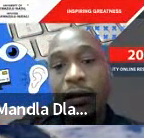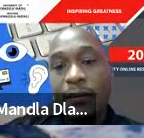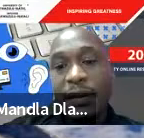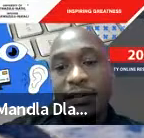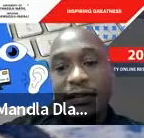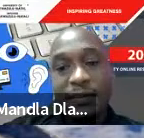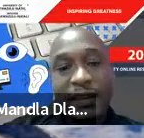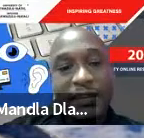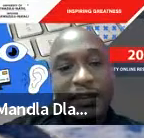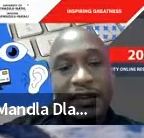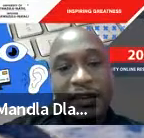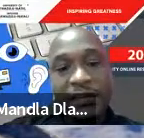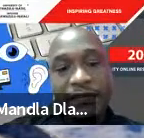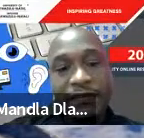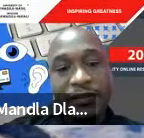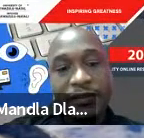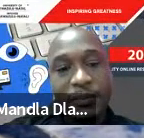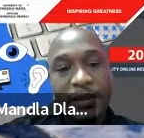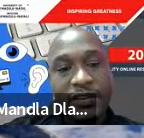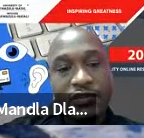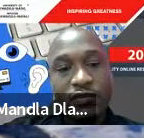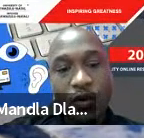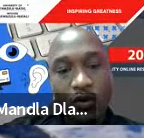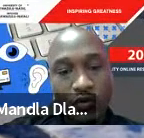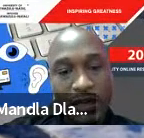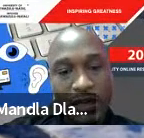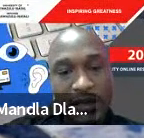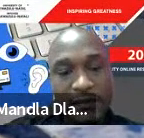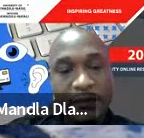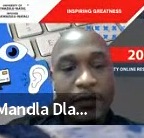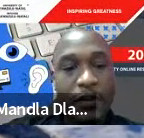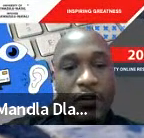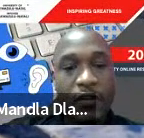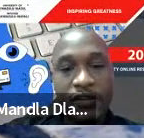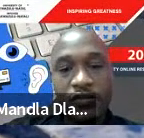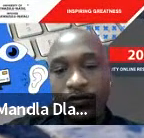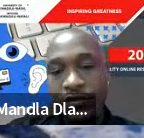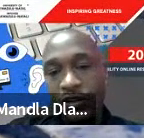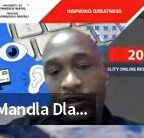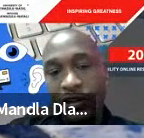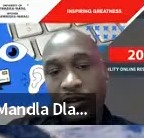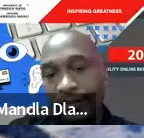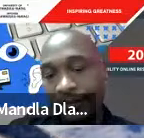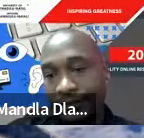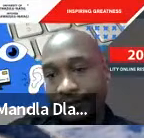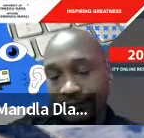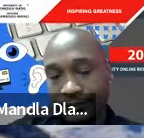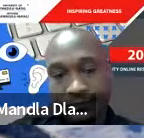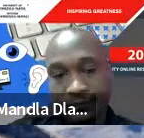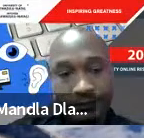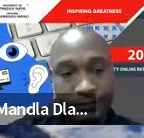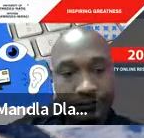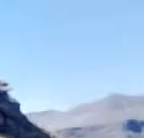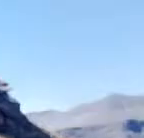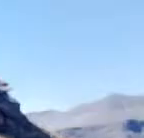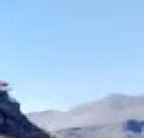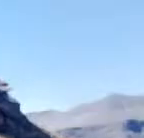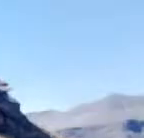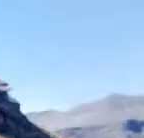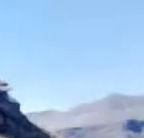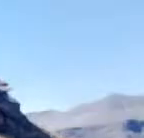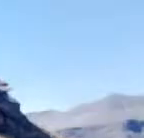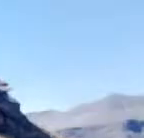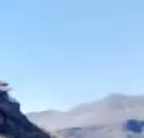impairments participating in the field-based coursework. Over to you, Doc. Thank you very